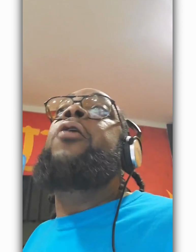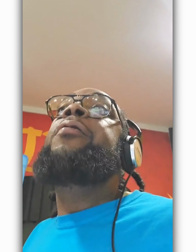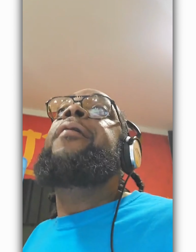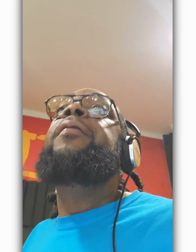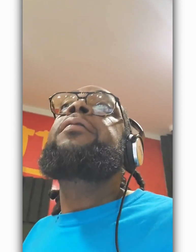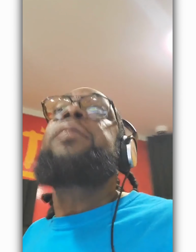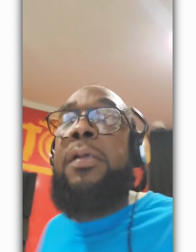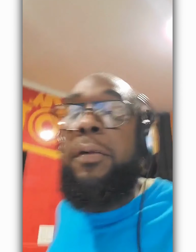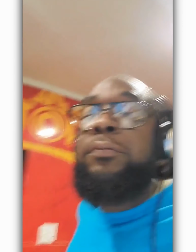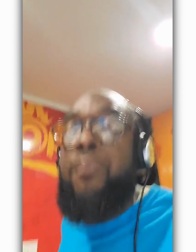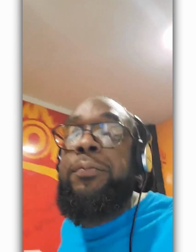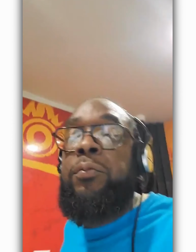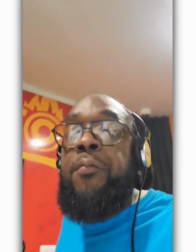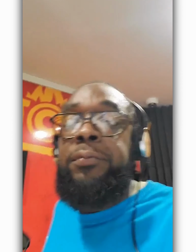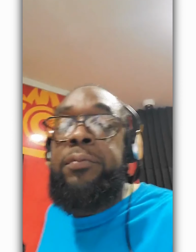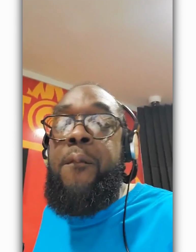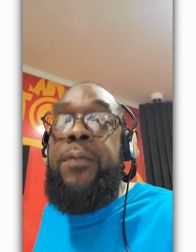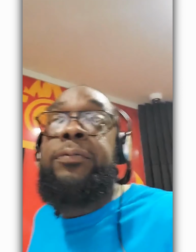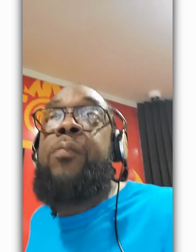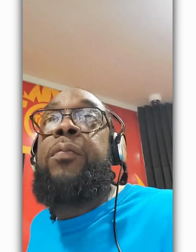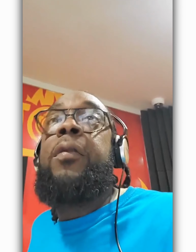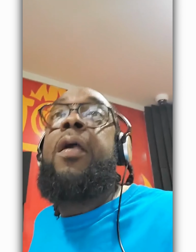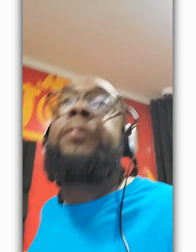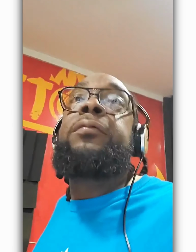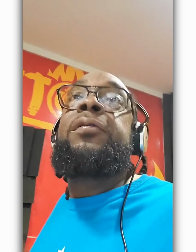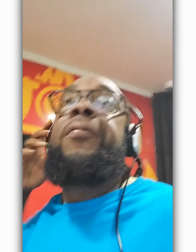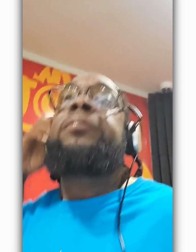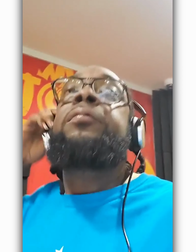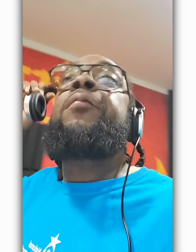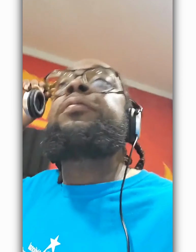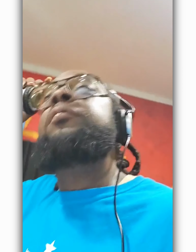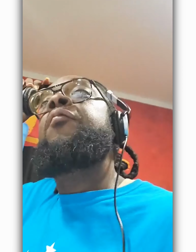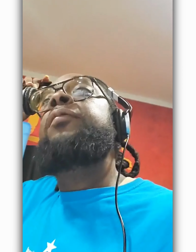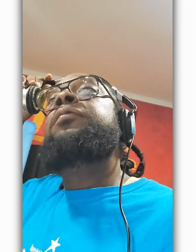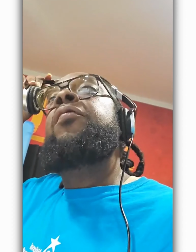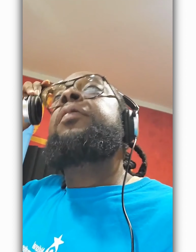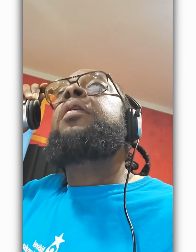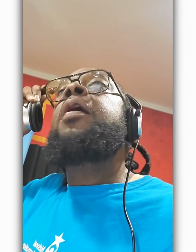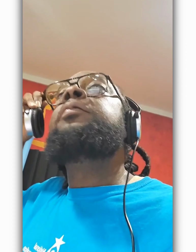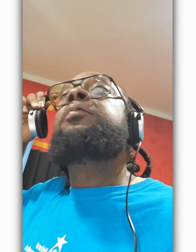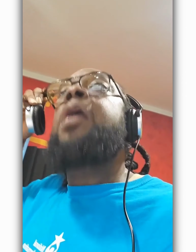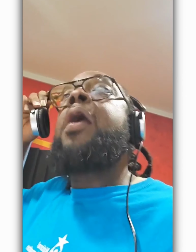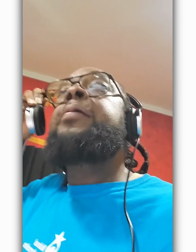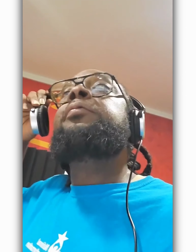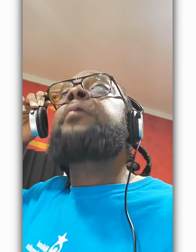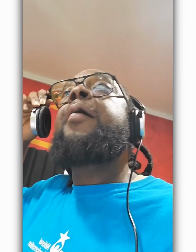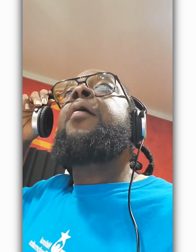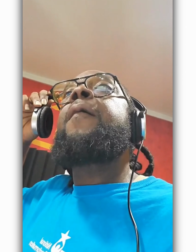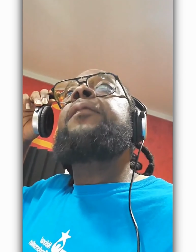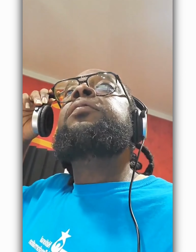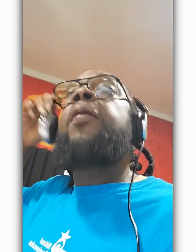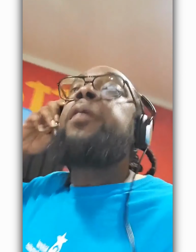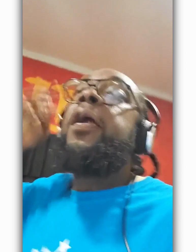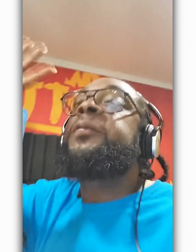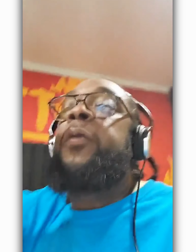now. Can't stop my flow. Them can't stop my effort strong and my energy's dread. Look at